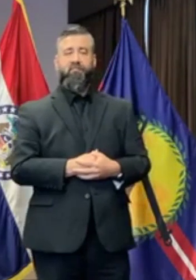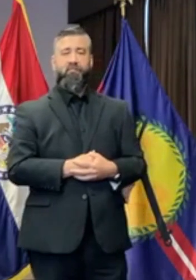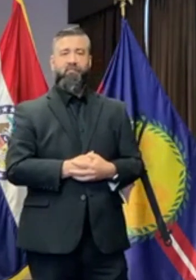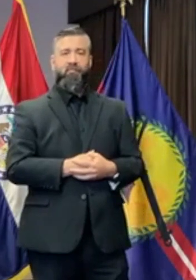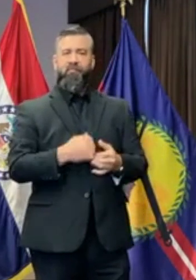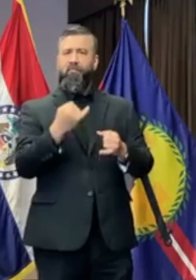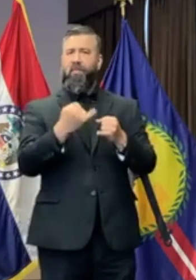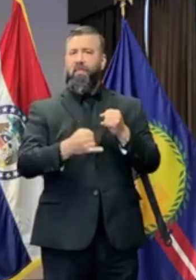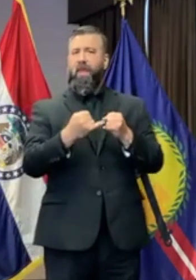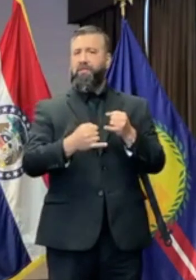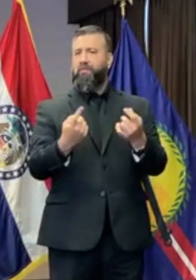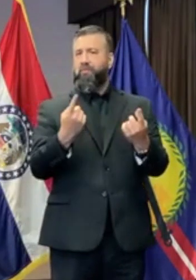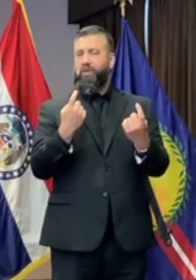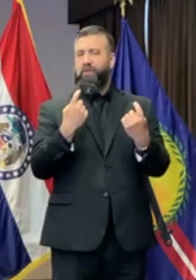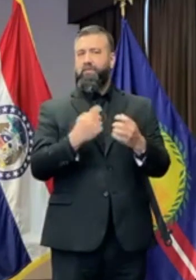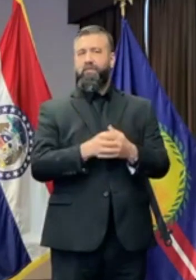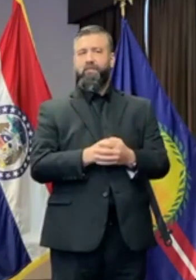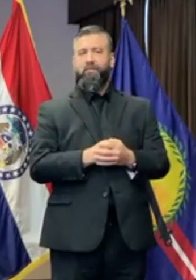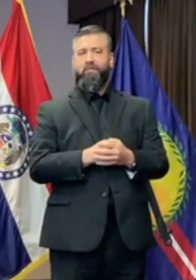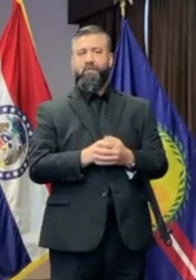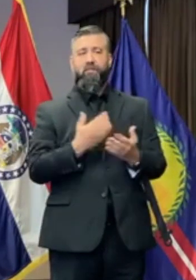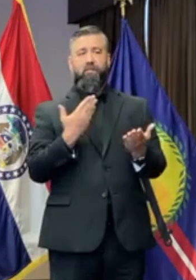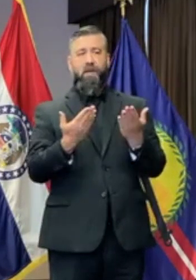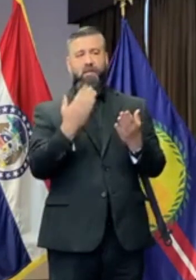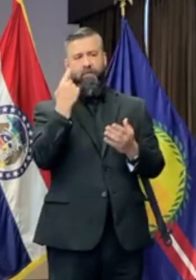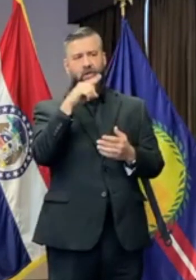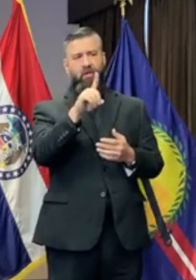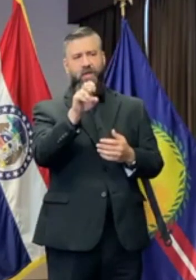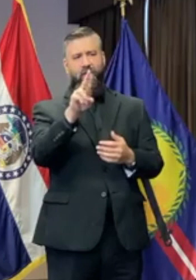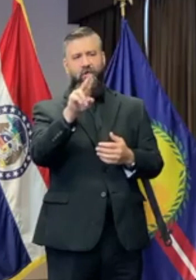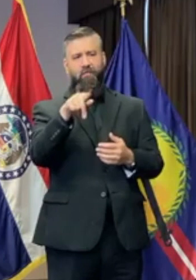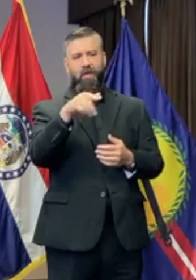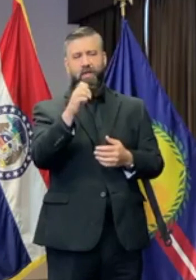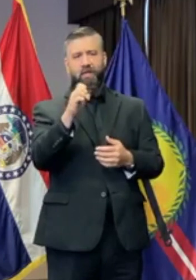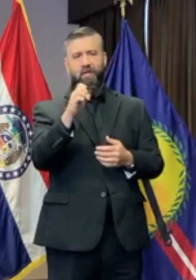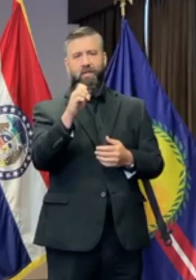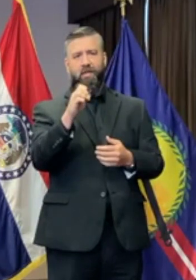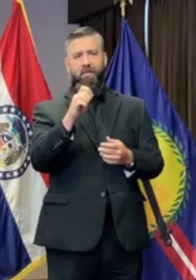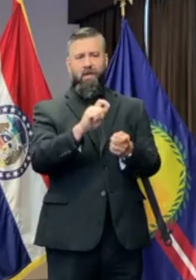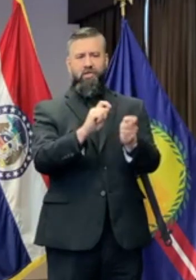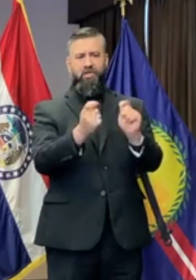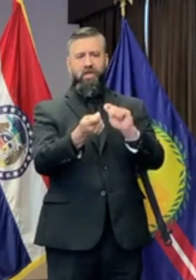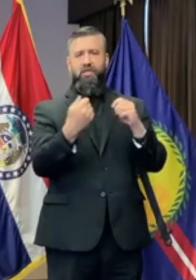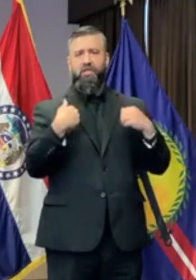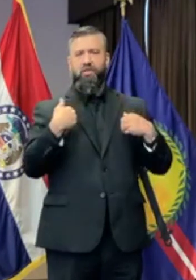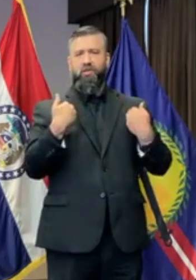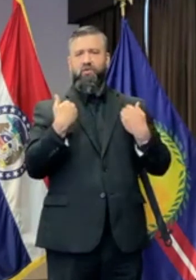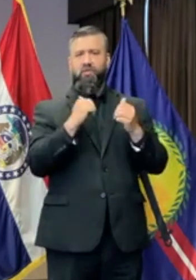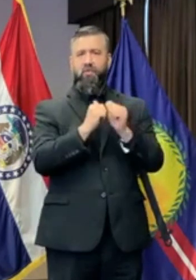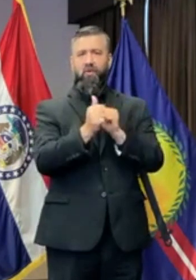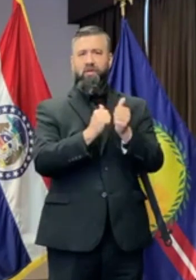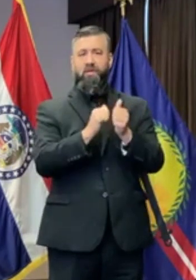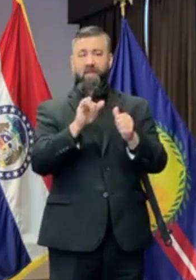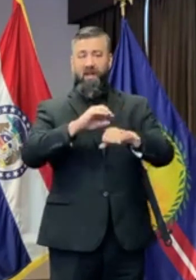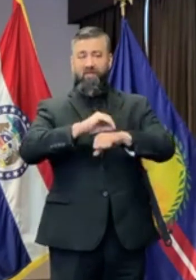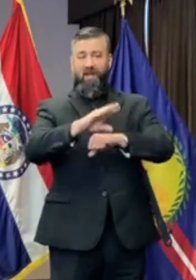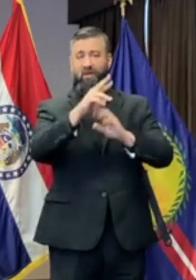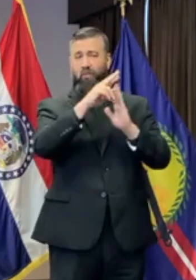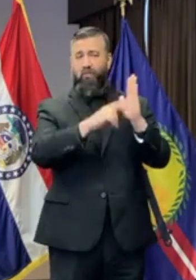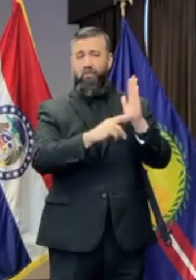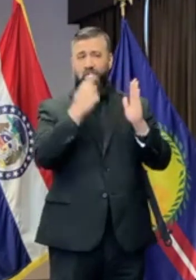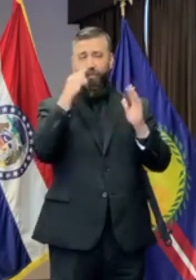The final question, maybe for you, Dr. Page, about change in youth sports. Does this affect the youth sports guidelines?